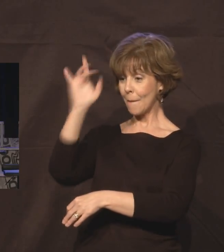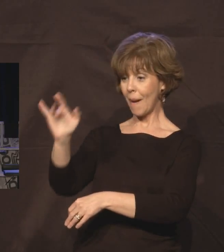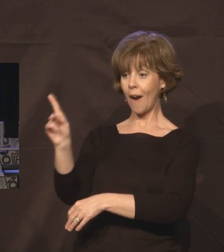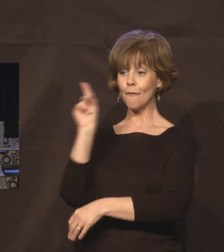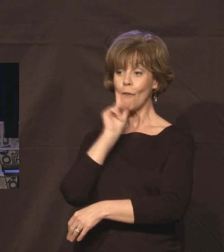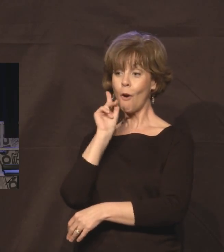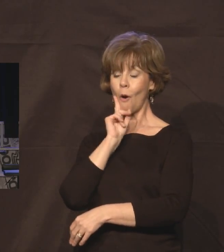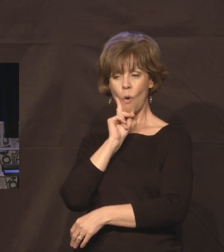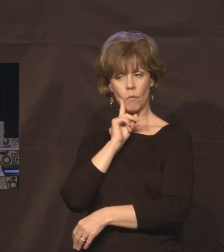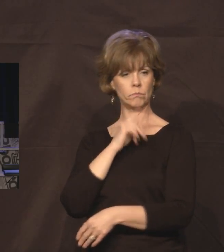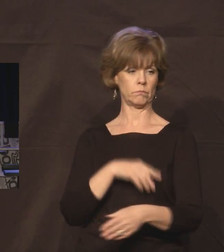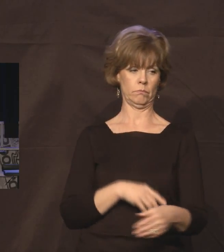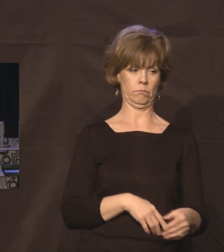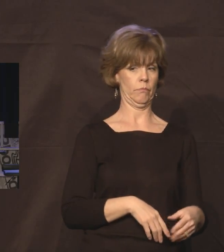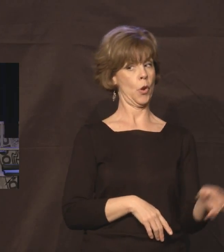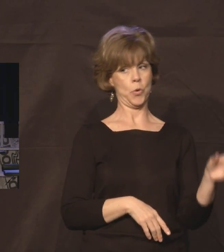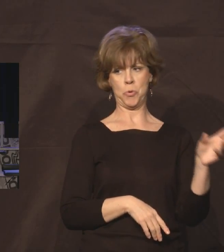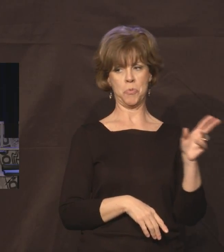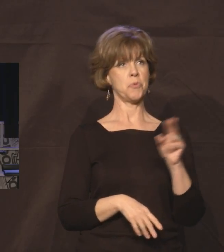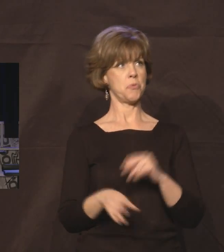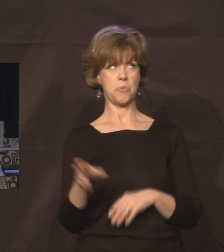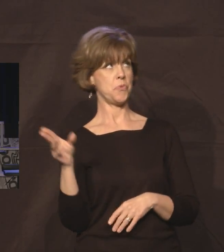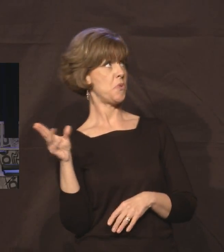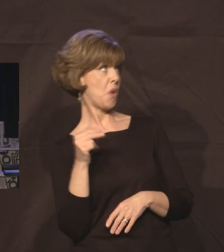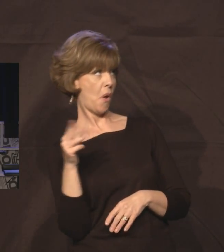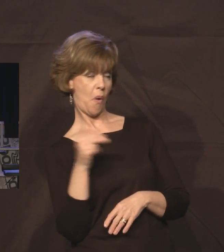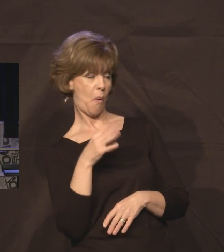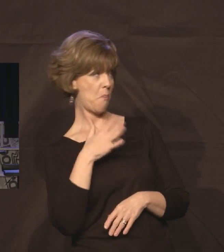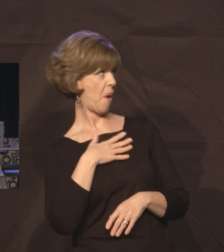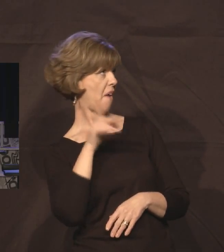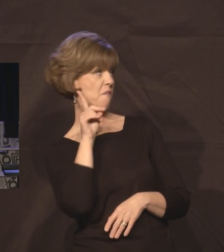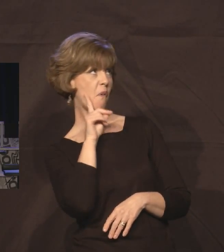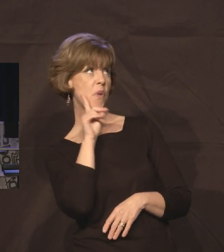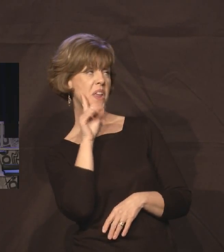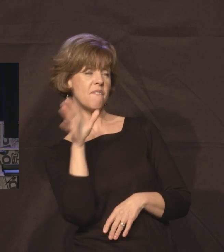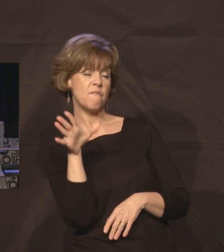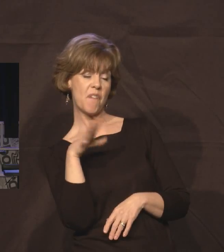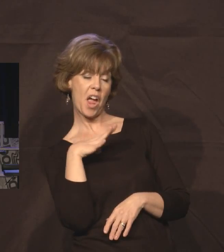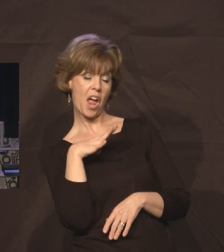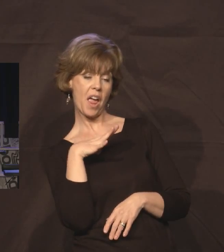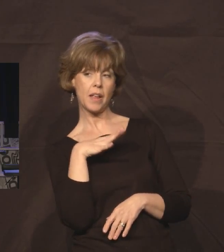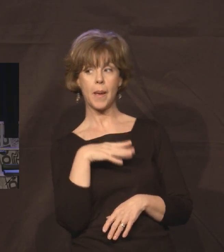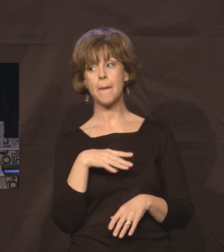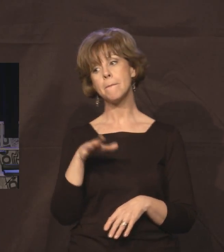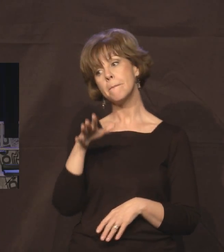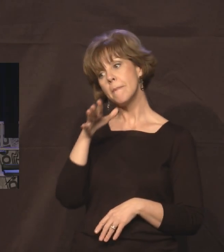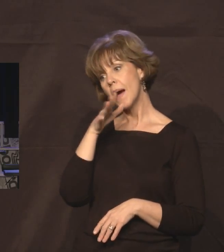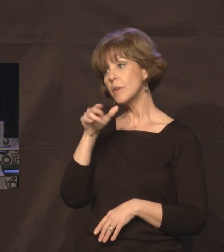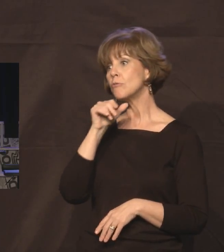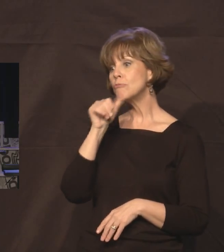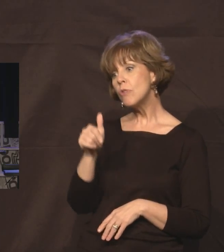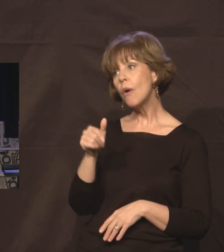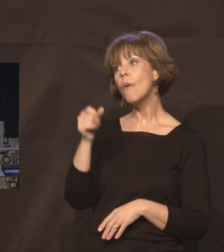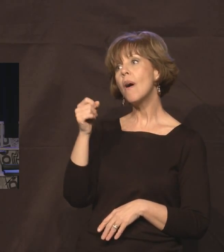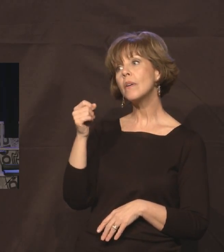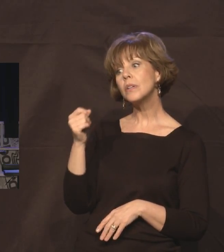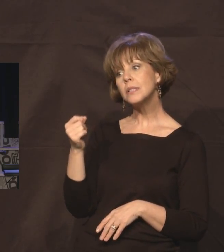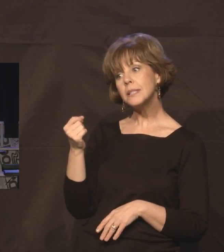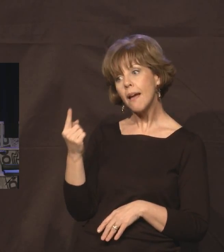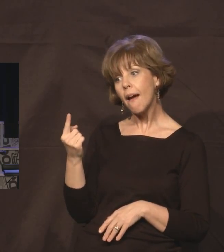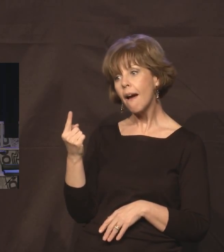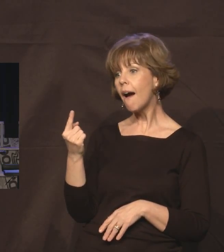like, no, I don't want to do that. You know, my phone's just fine. And I'm like, mom, you don't understand. Like, if you'd get a smartphone,